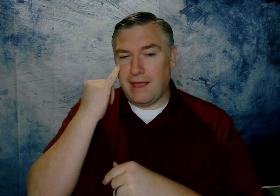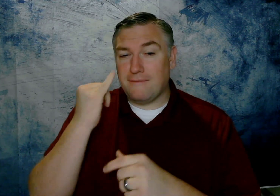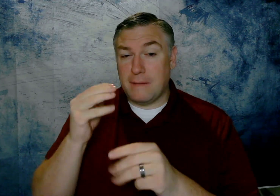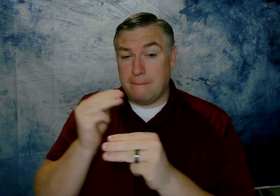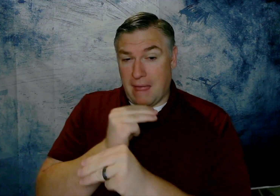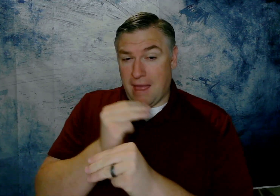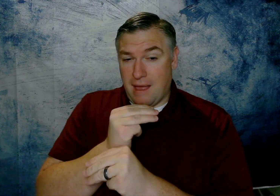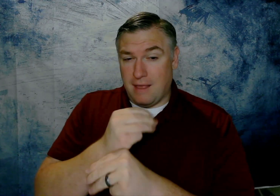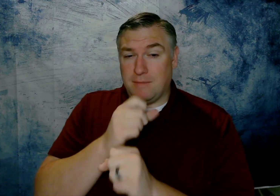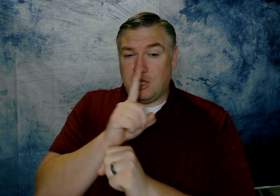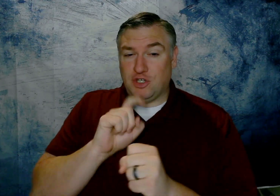it.